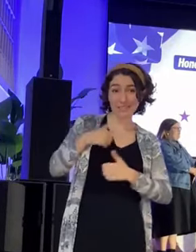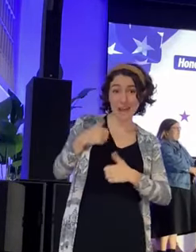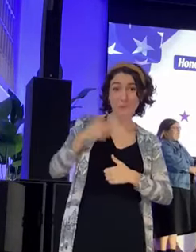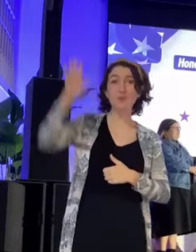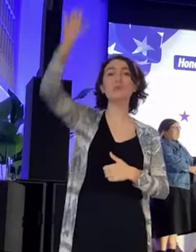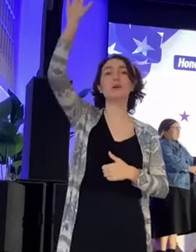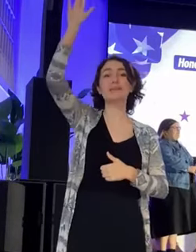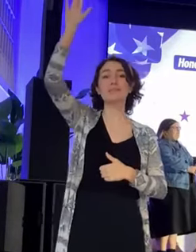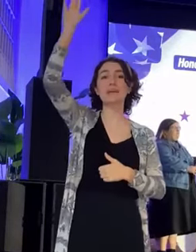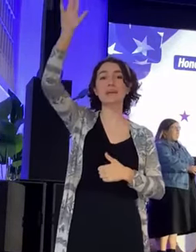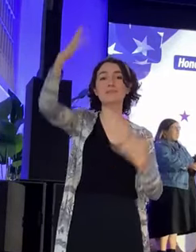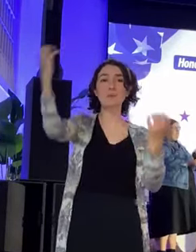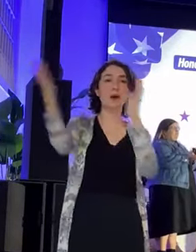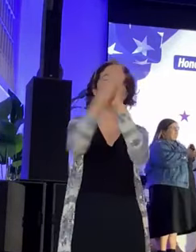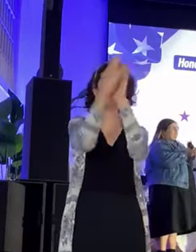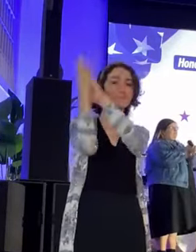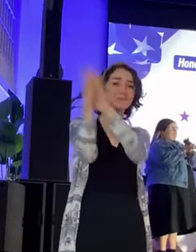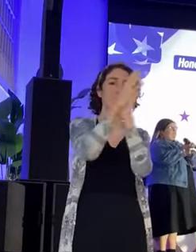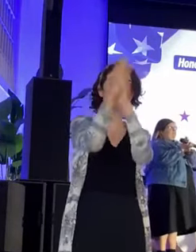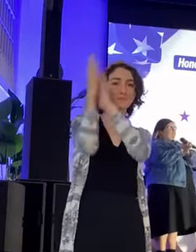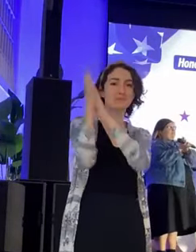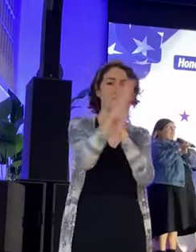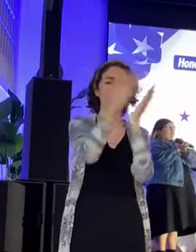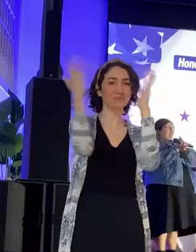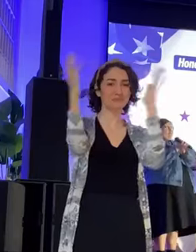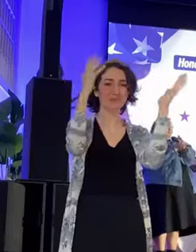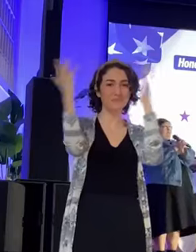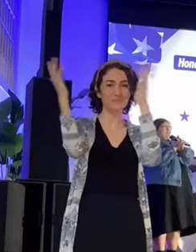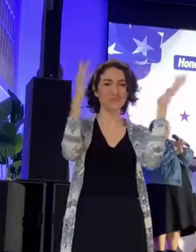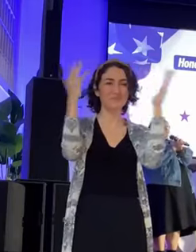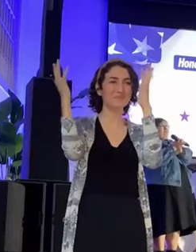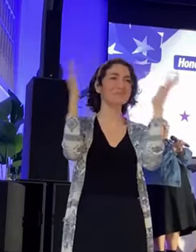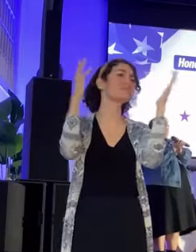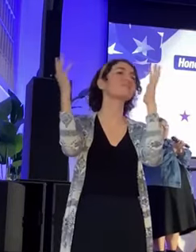this room? Can we just applaud you, please? Turn around. Thank you so